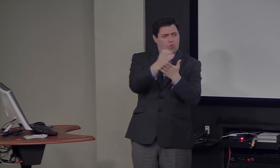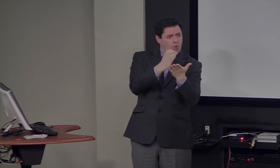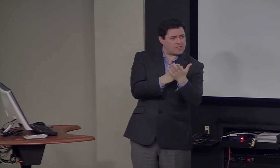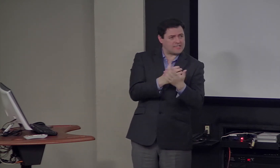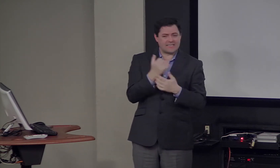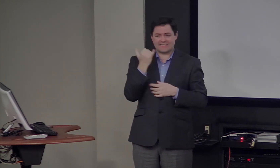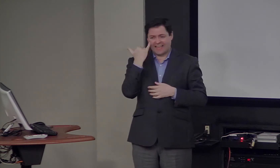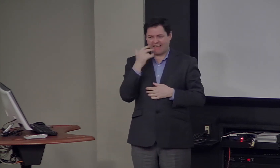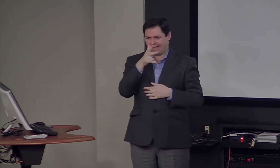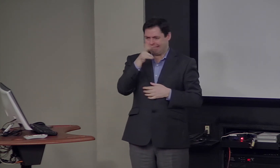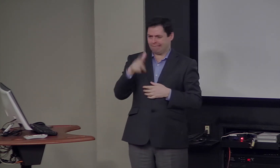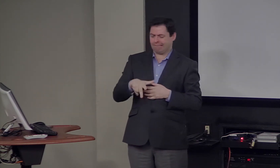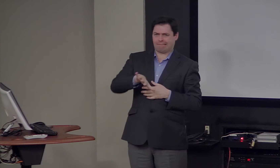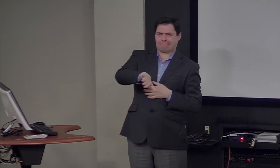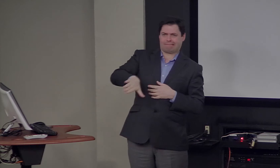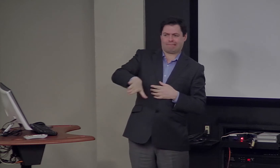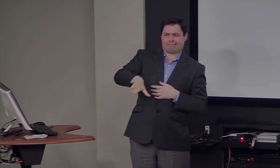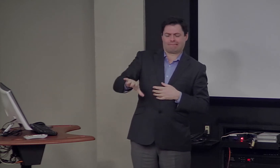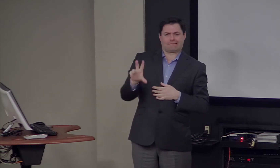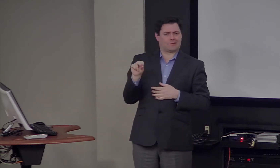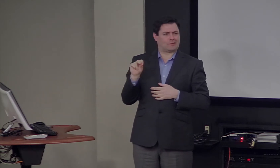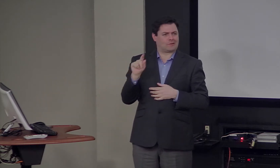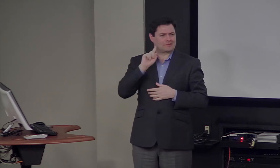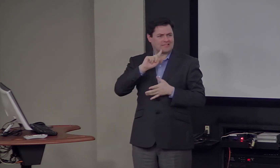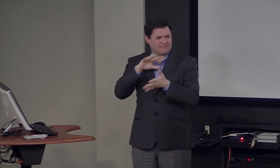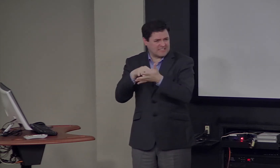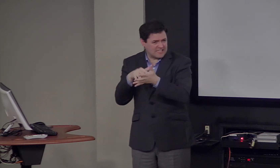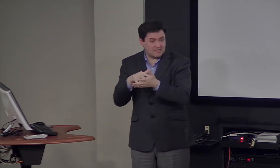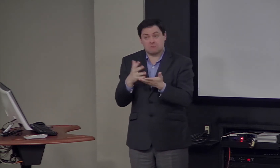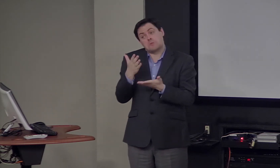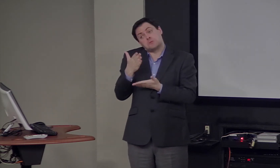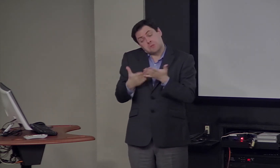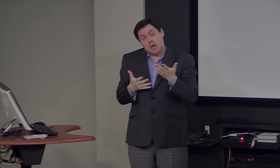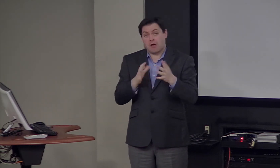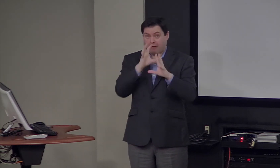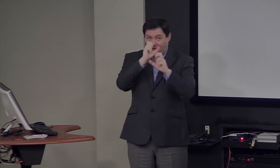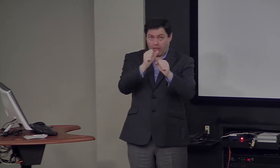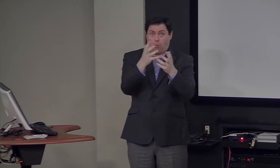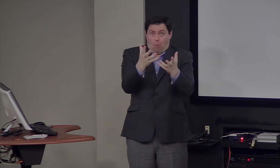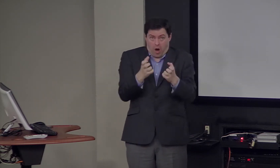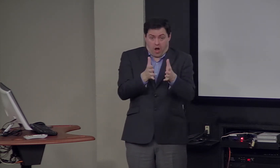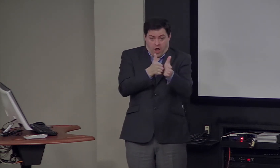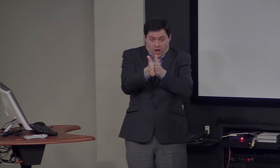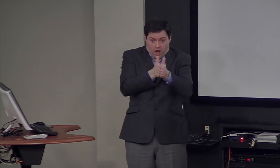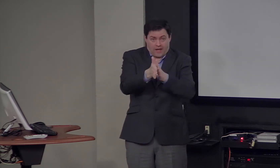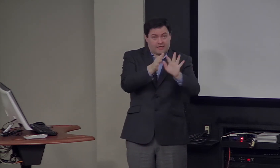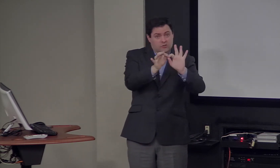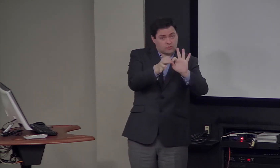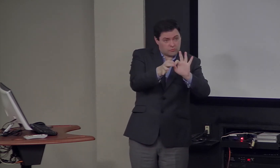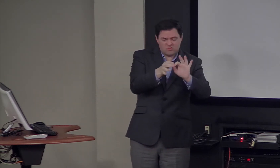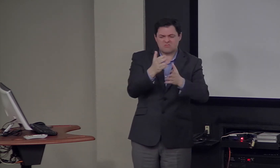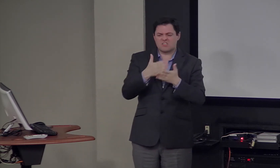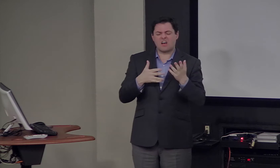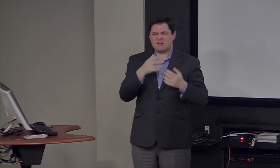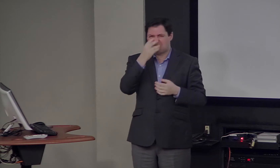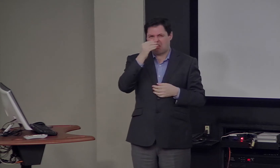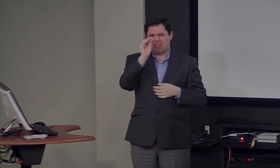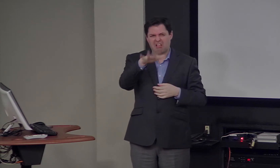skill, then they could begin taking interpreting courses. If they didn't demonstrate adequate skill while in their deaf studies major in developing BSL language, then